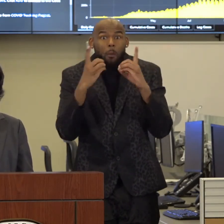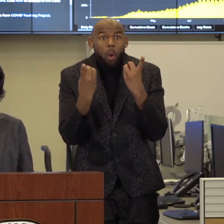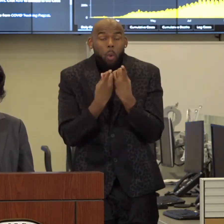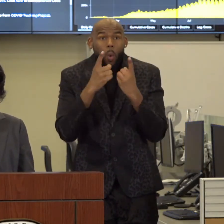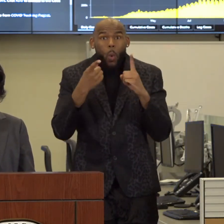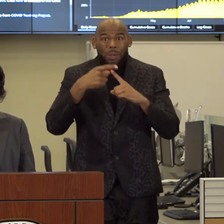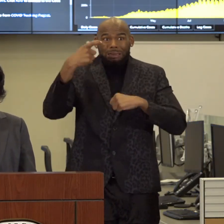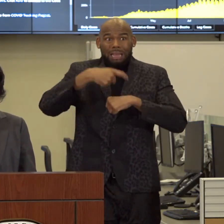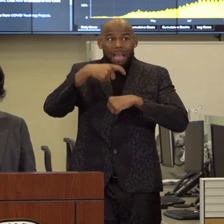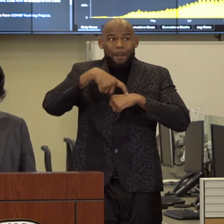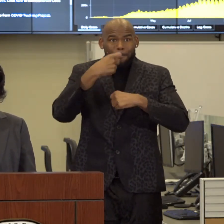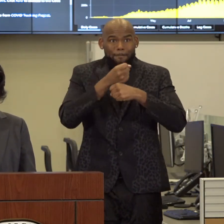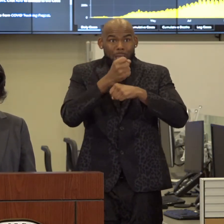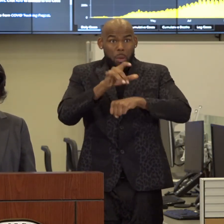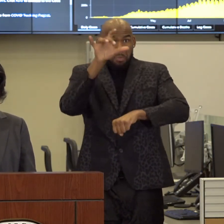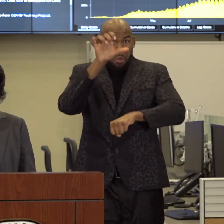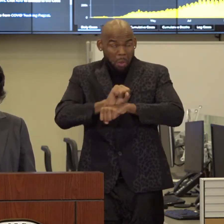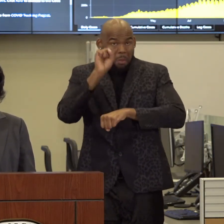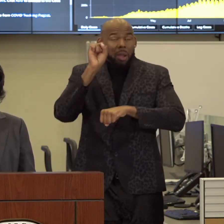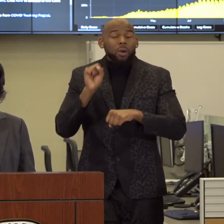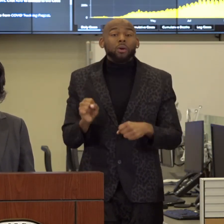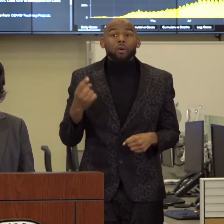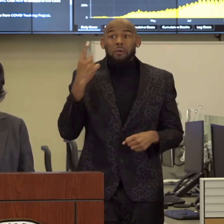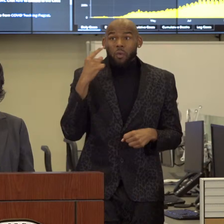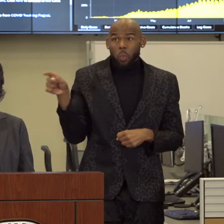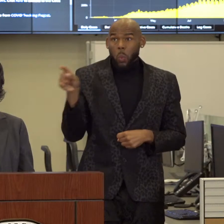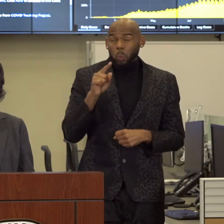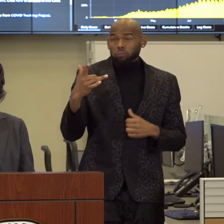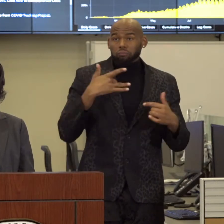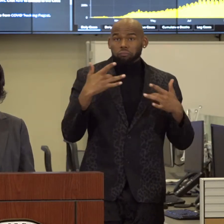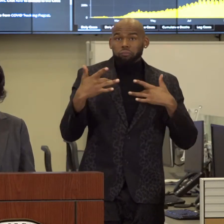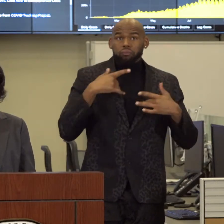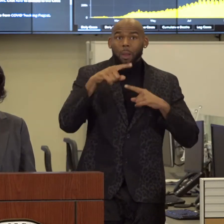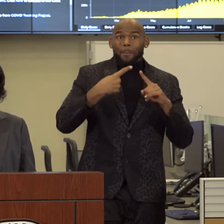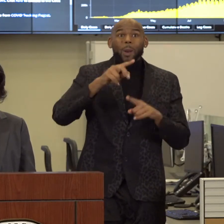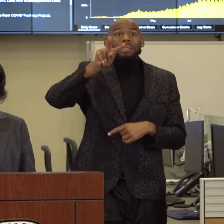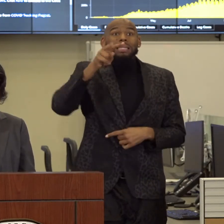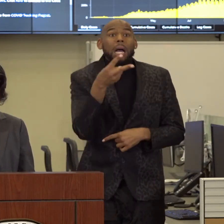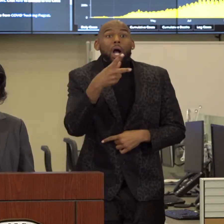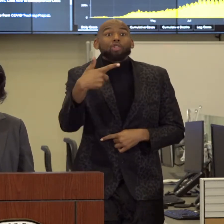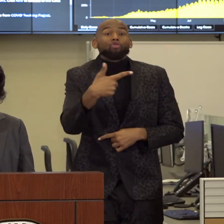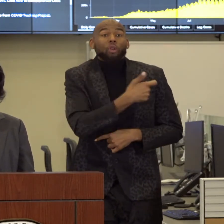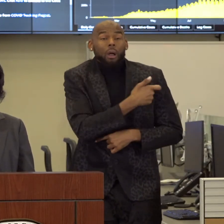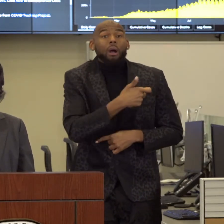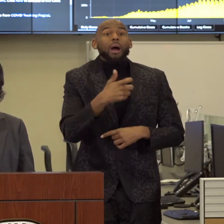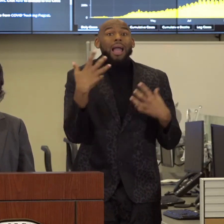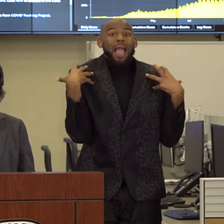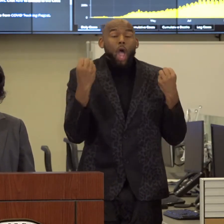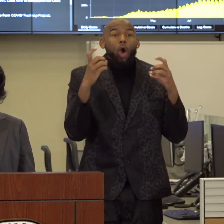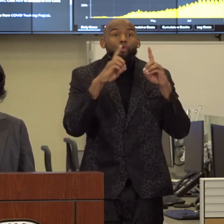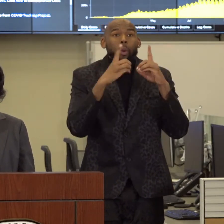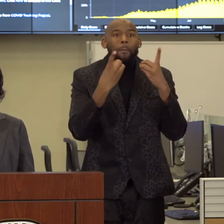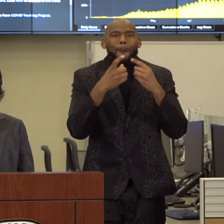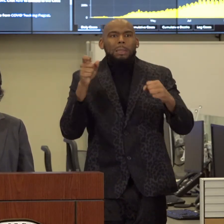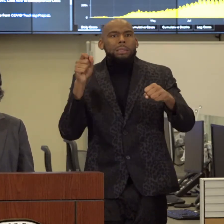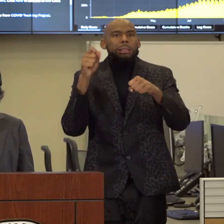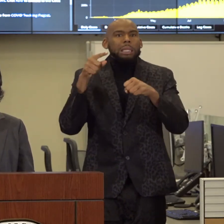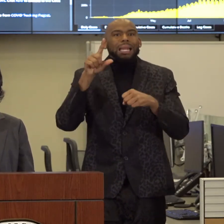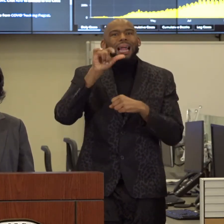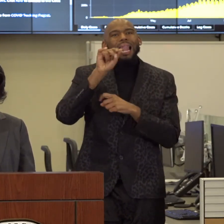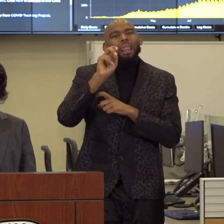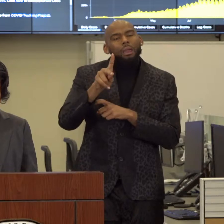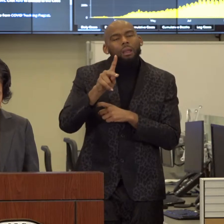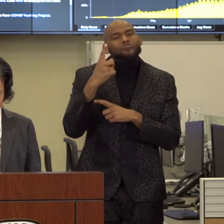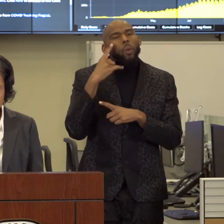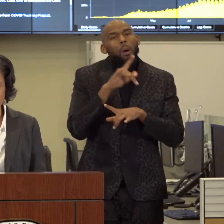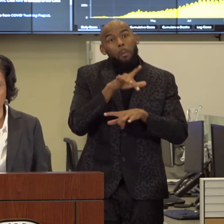to make an appointment. And for those residents who are concerned about receiving a second dose, the health department will send you a link to schedule an